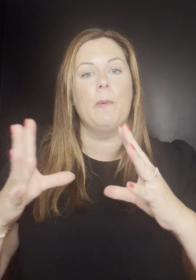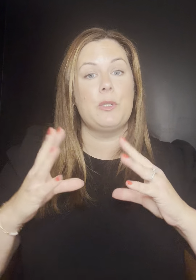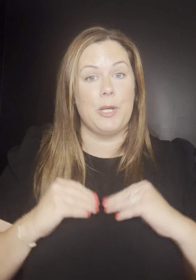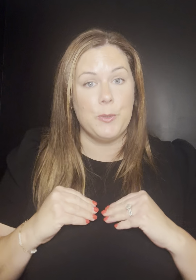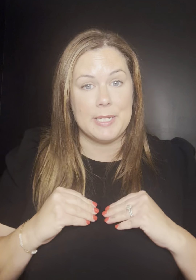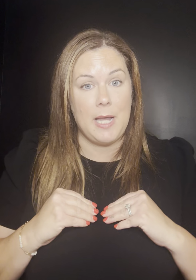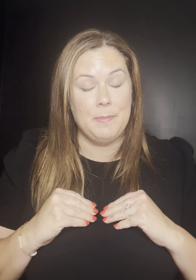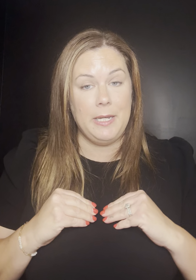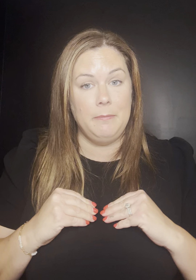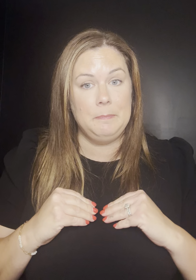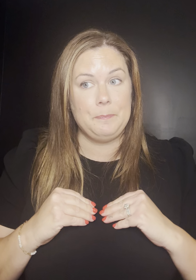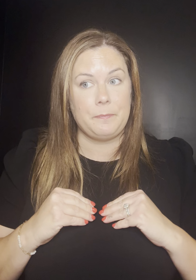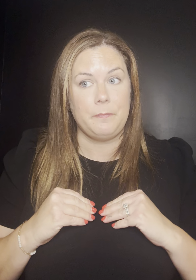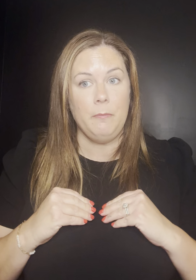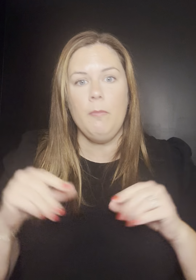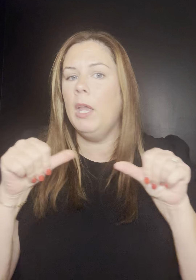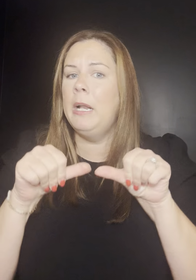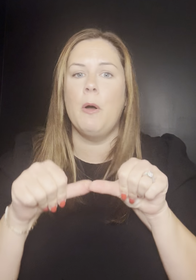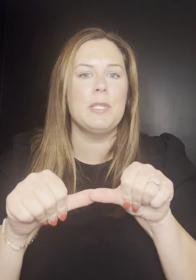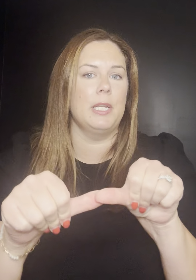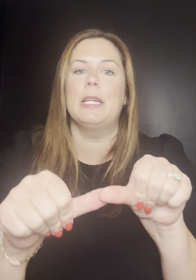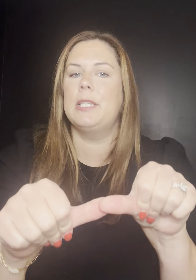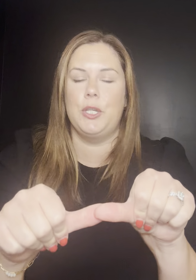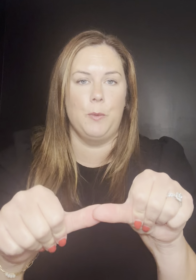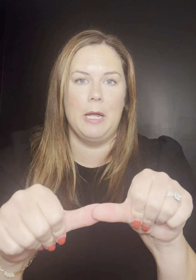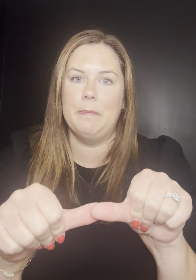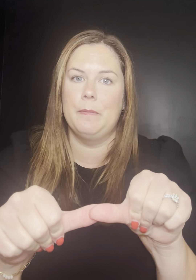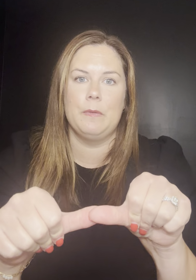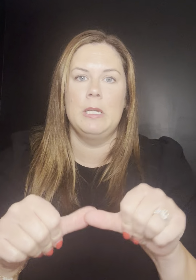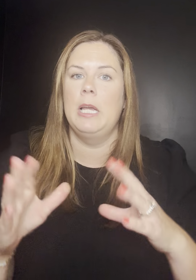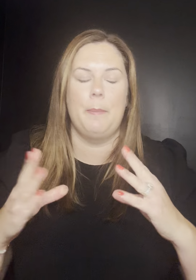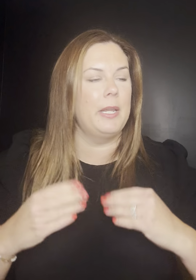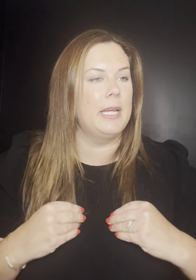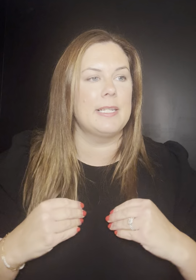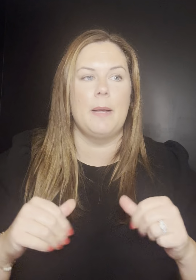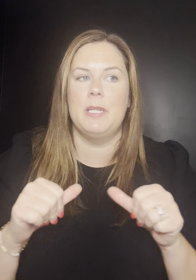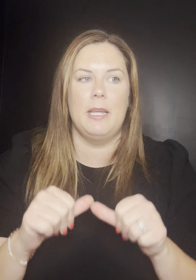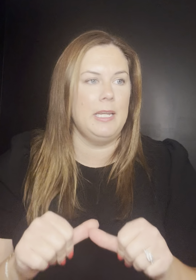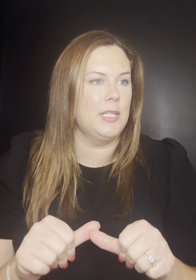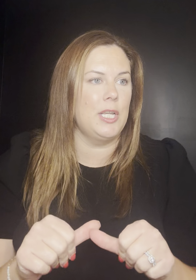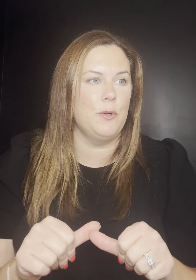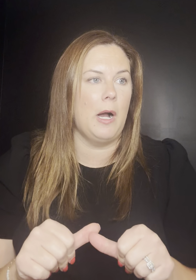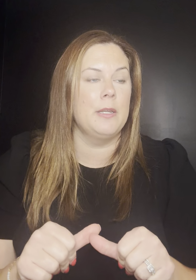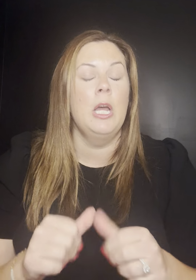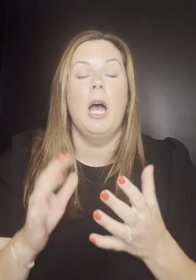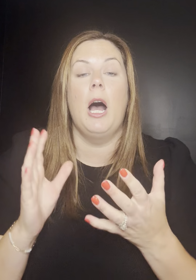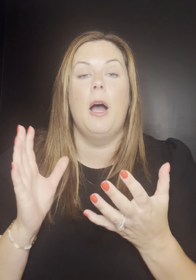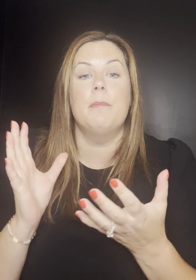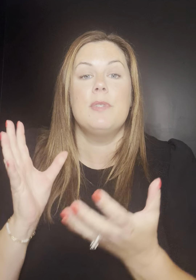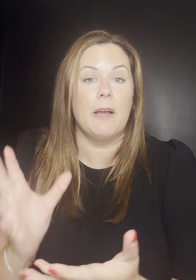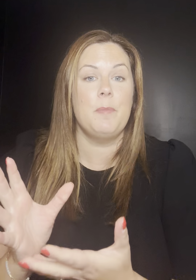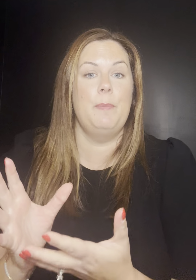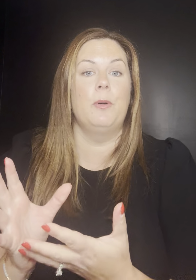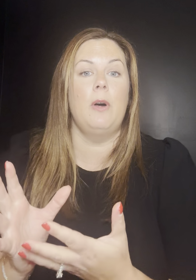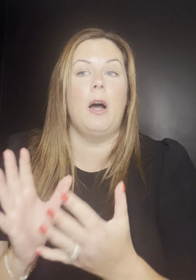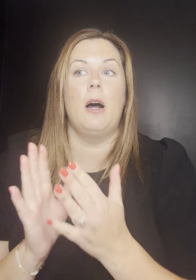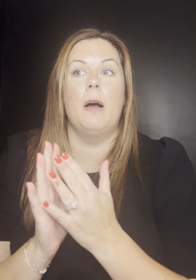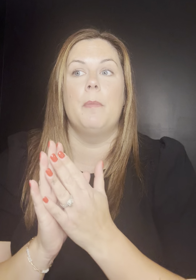going to accept it and I'm always going to continue on. I'm going to accept it and continue on. Deaf people